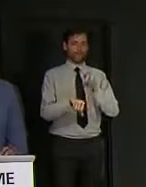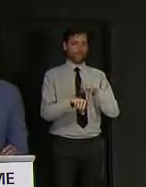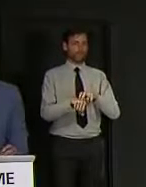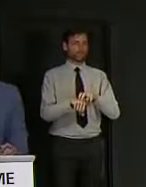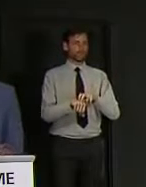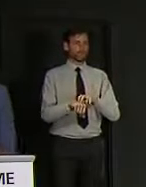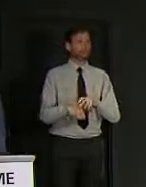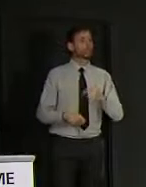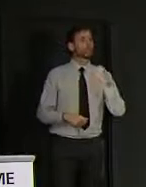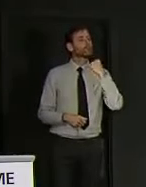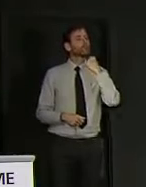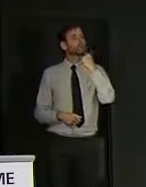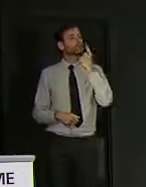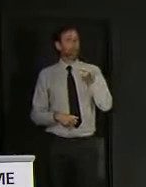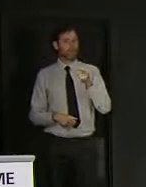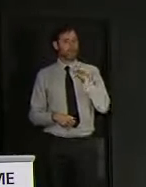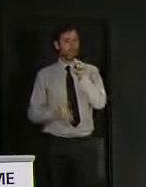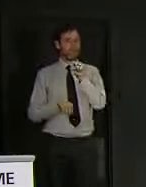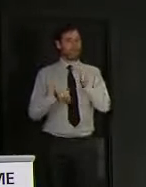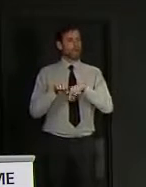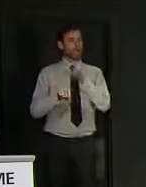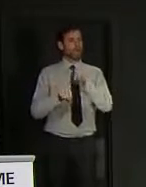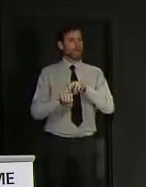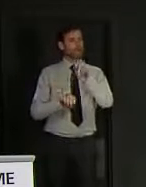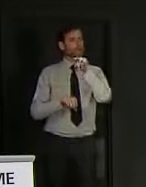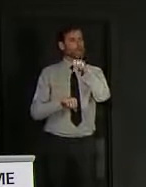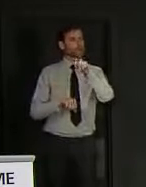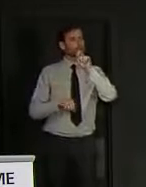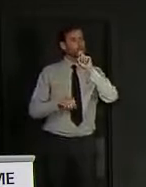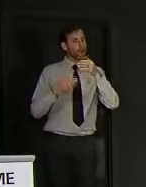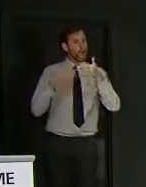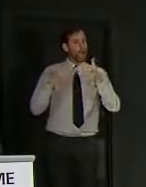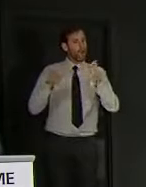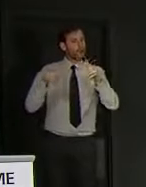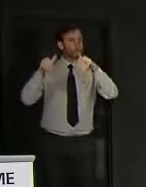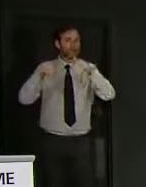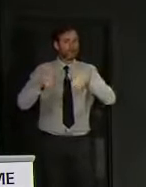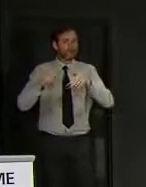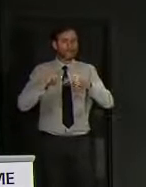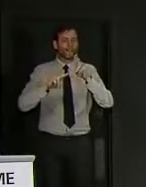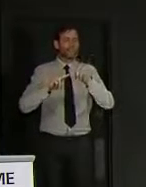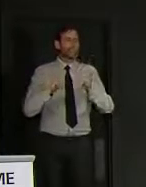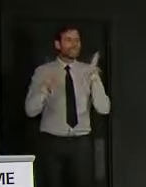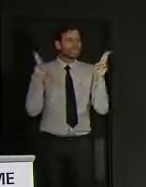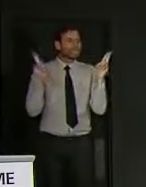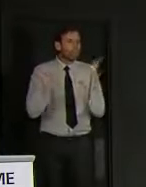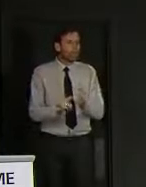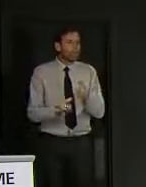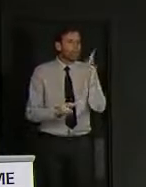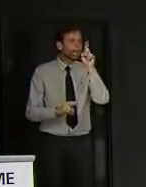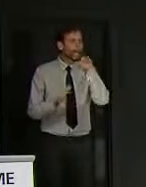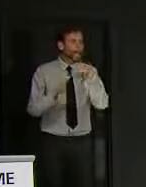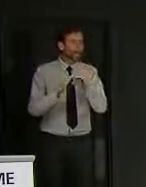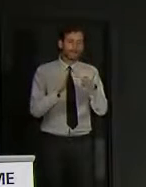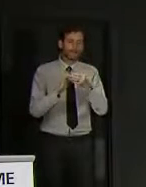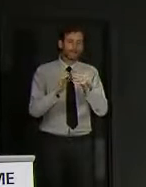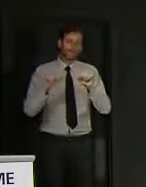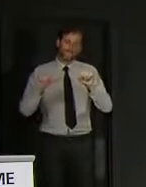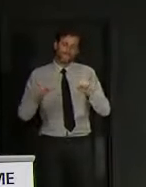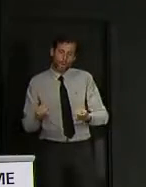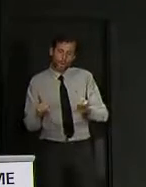tomorrow they're reopening a range of shops with lower customer densities, such as furniture shops, electrical appliance shops,